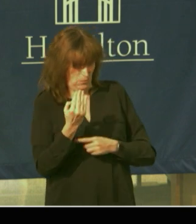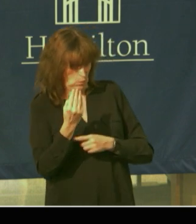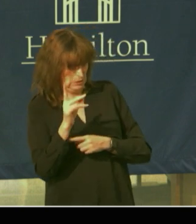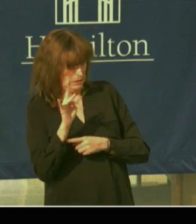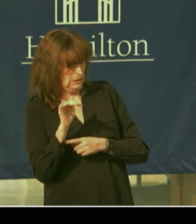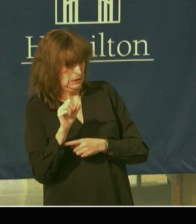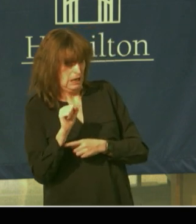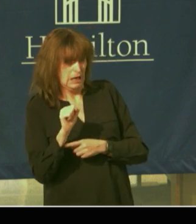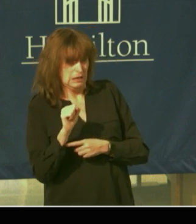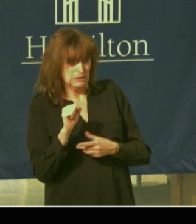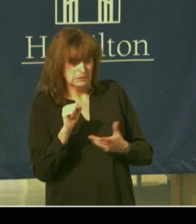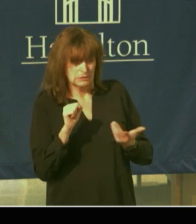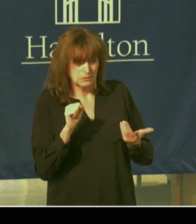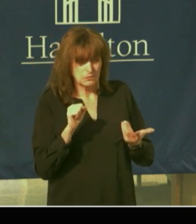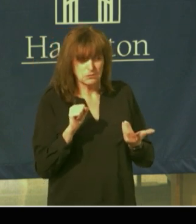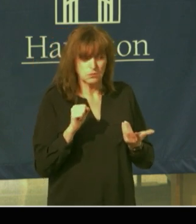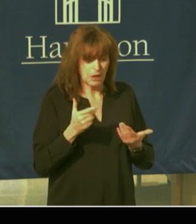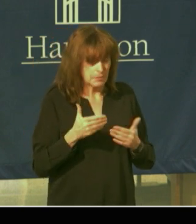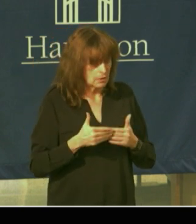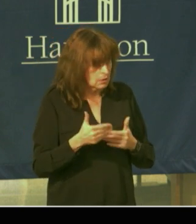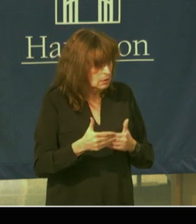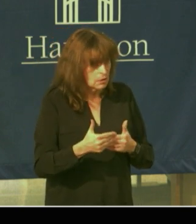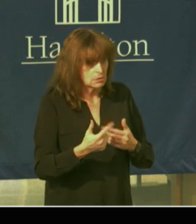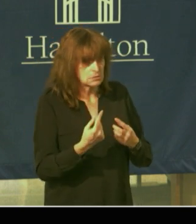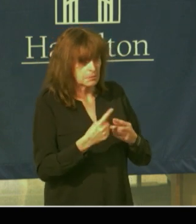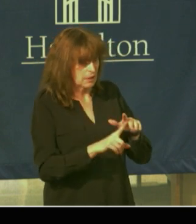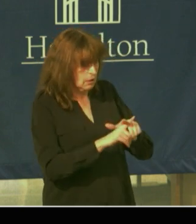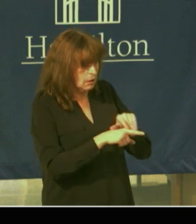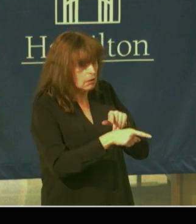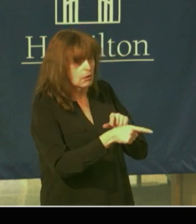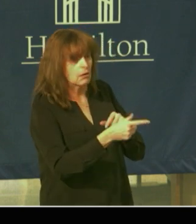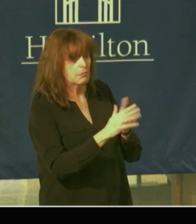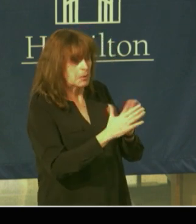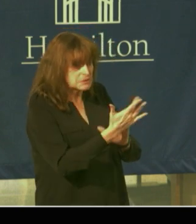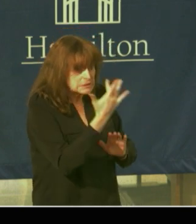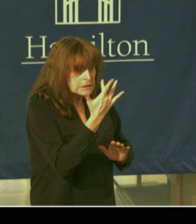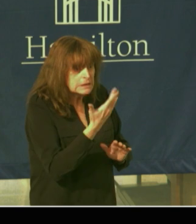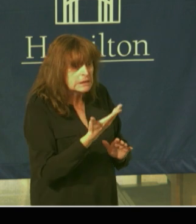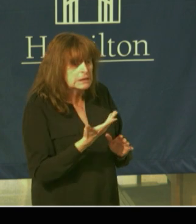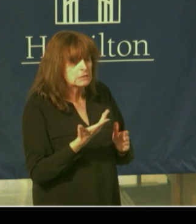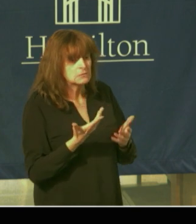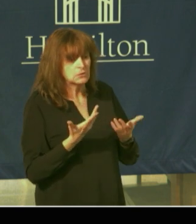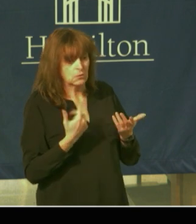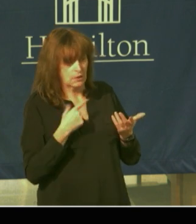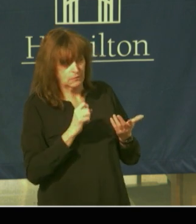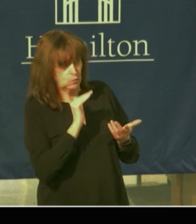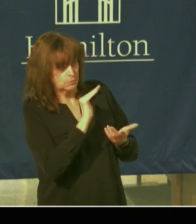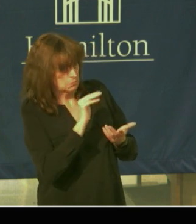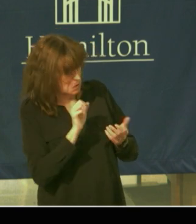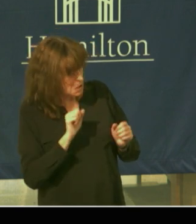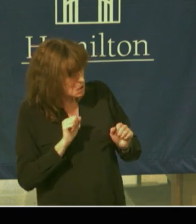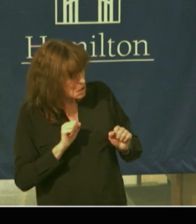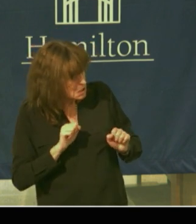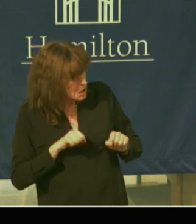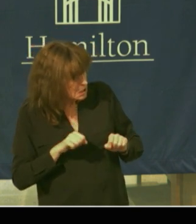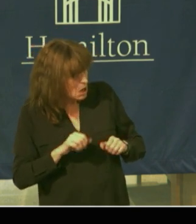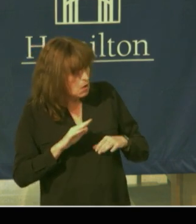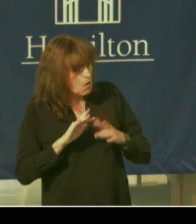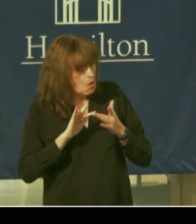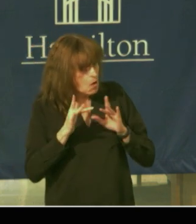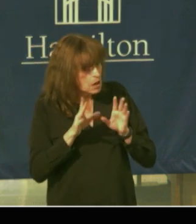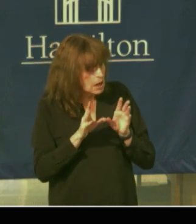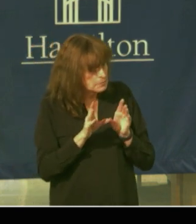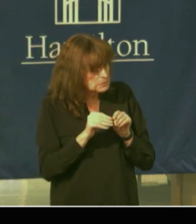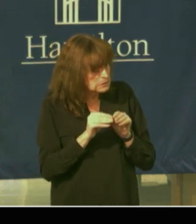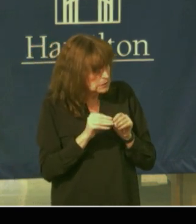more significant. Some may be ill or otherwise. And so, during this period, province, will you allow us to